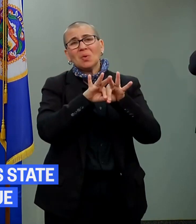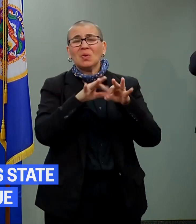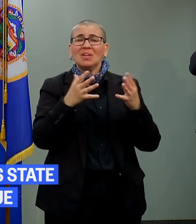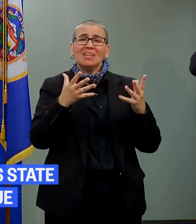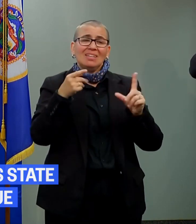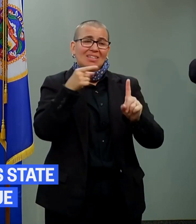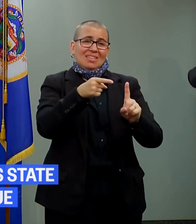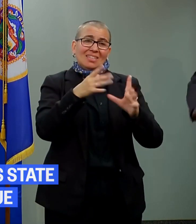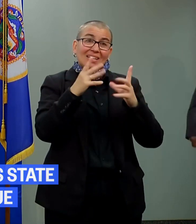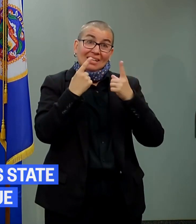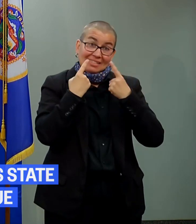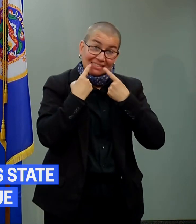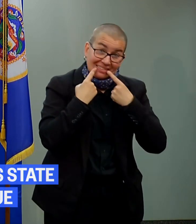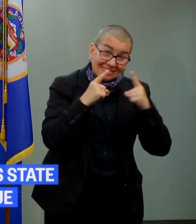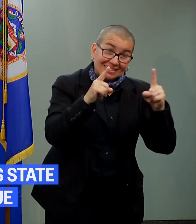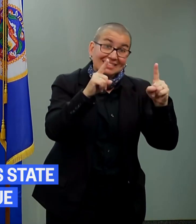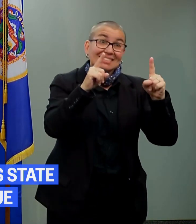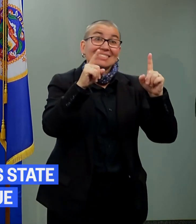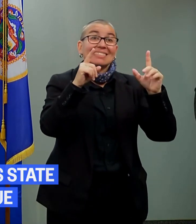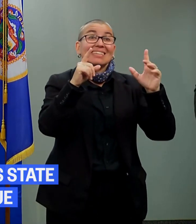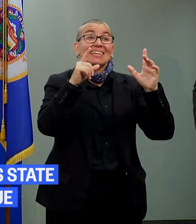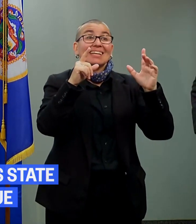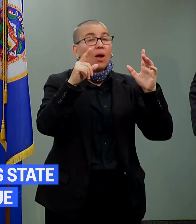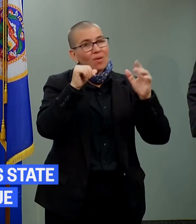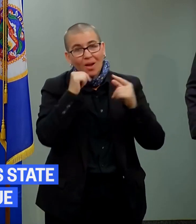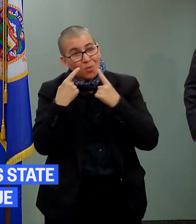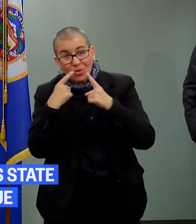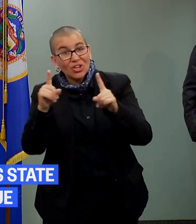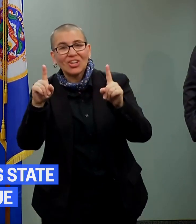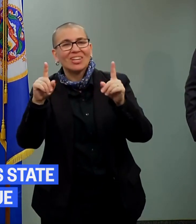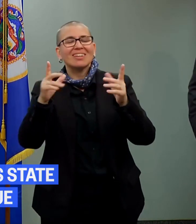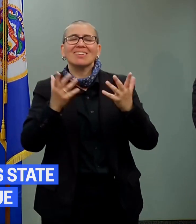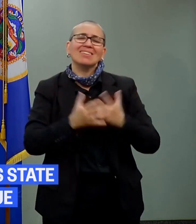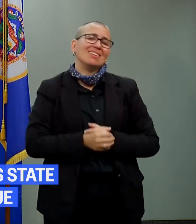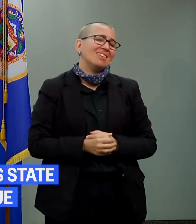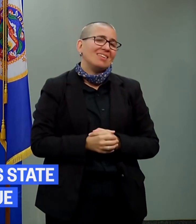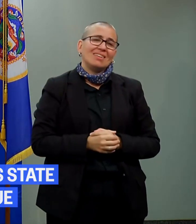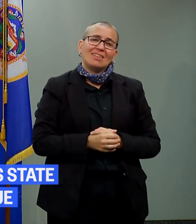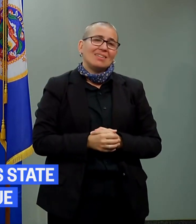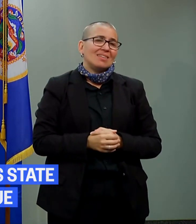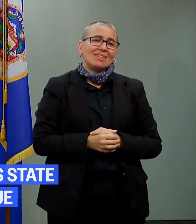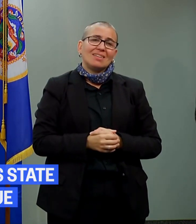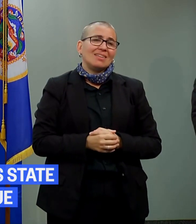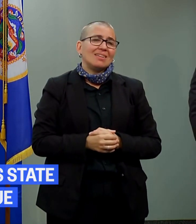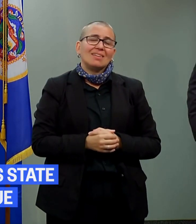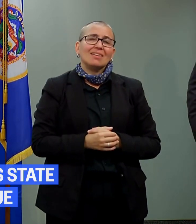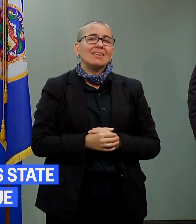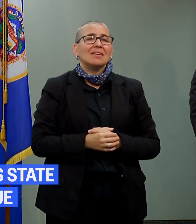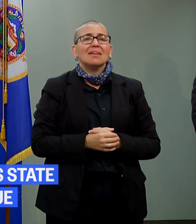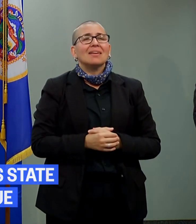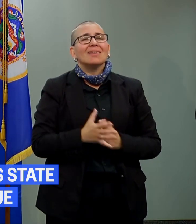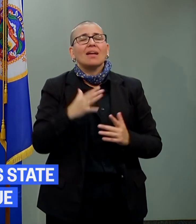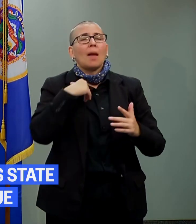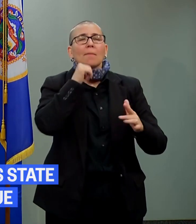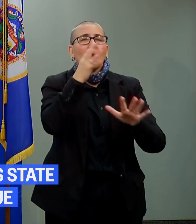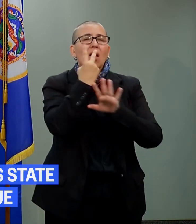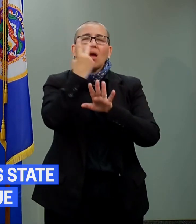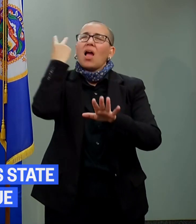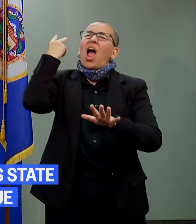that, that's fine, but you also need to stand here if it didn't. I'm not going to second guess. I think it was